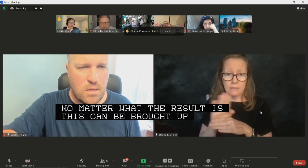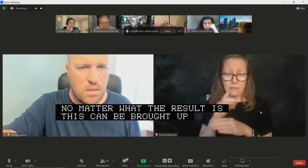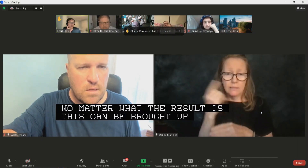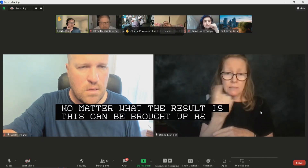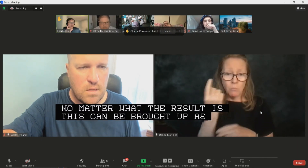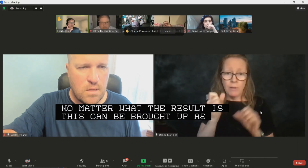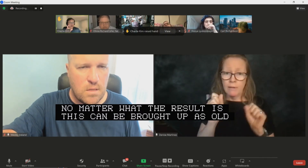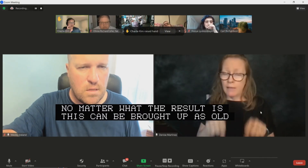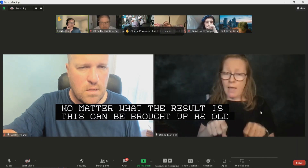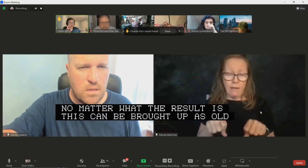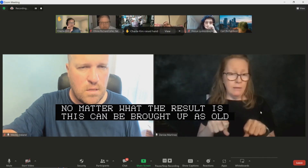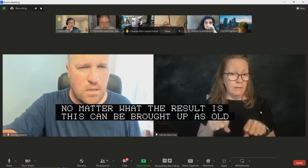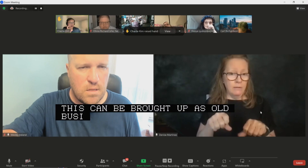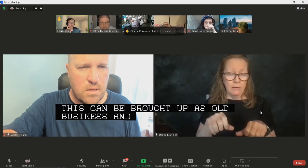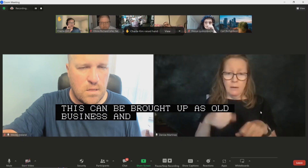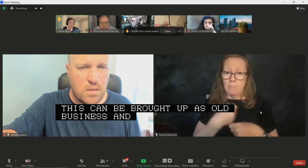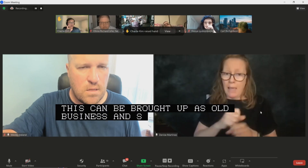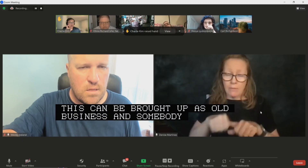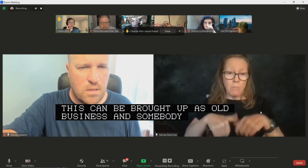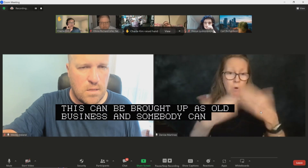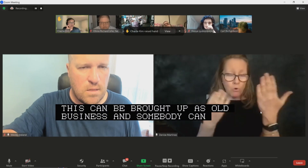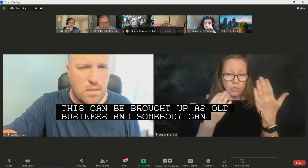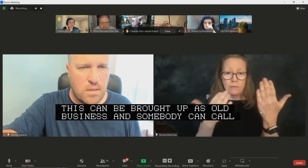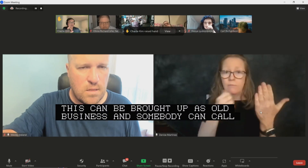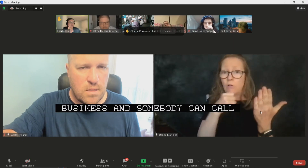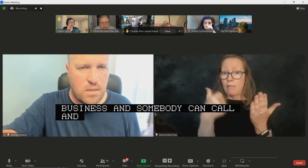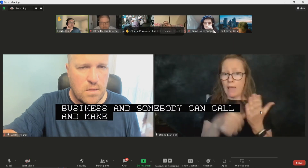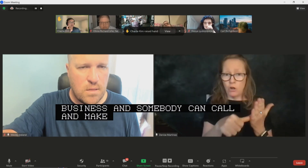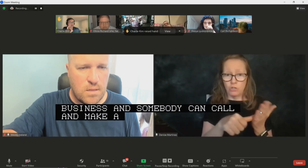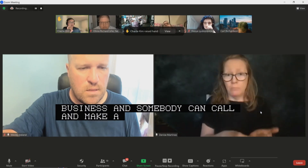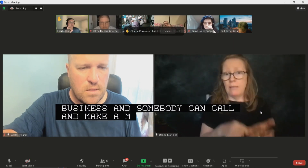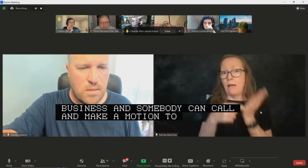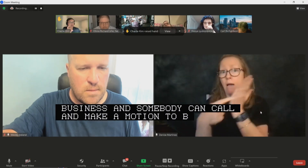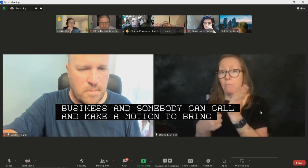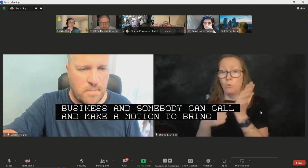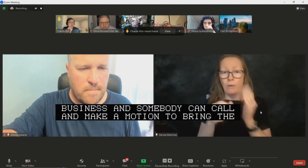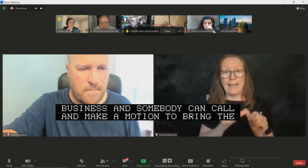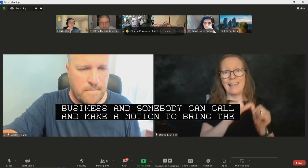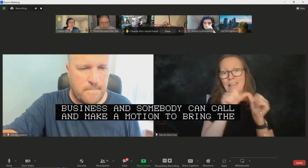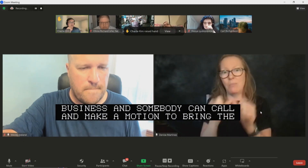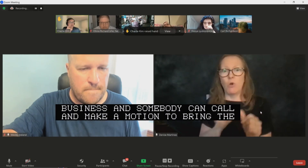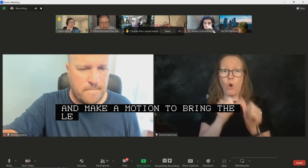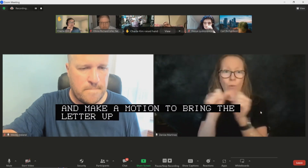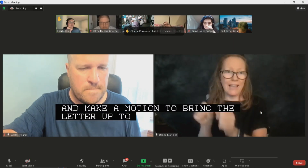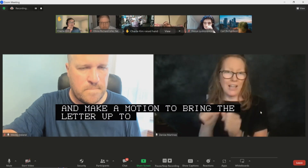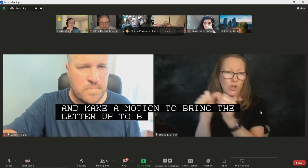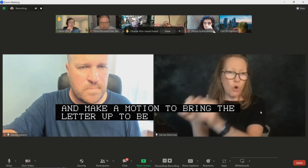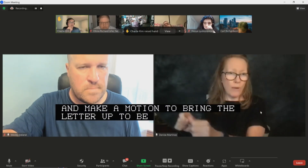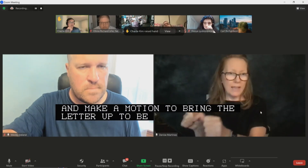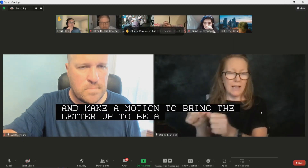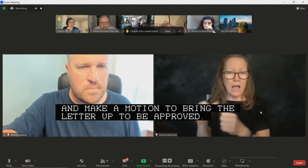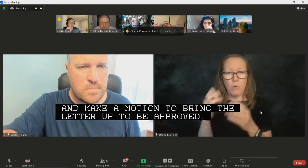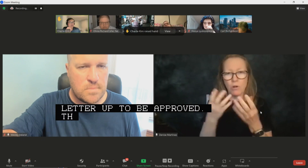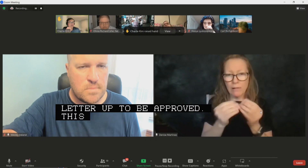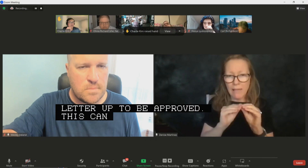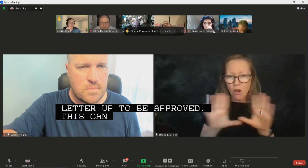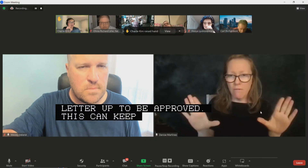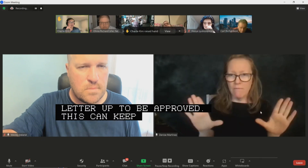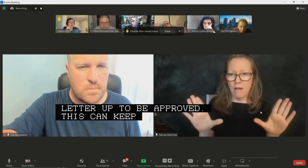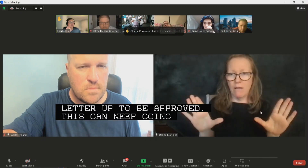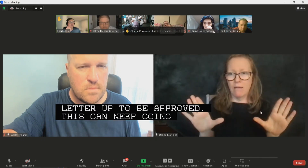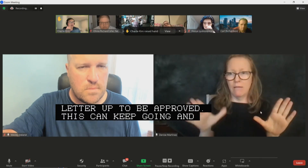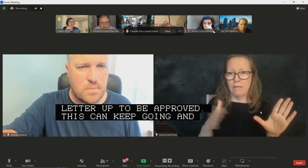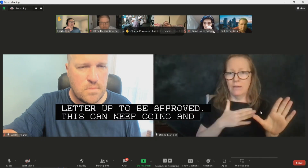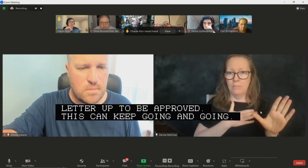and make a motion to bring the letter up to be approved. Like, this can keep going and going. I just want to clarify in